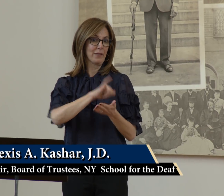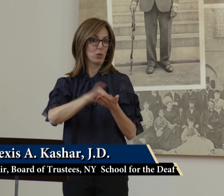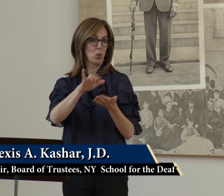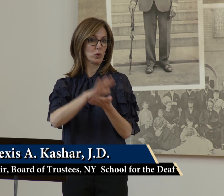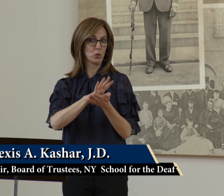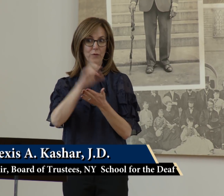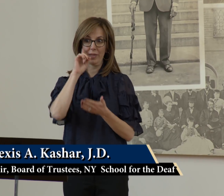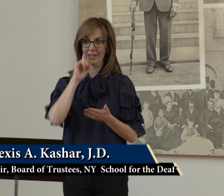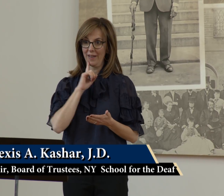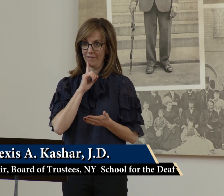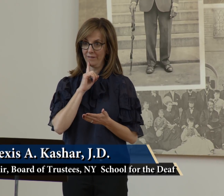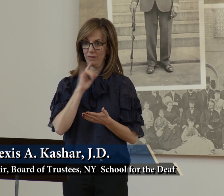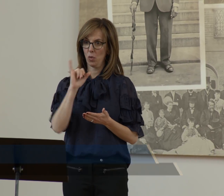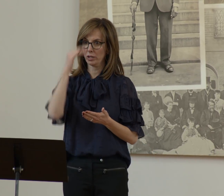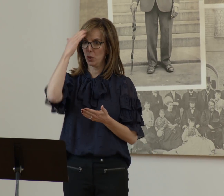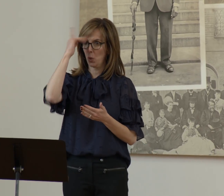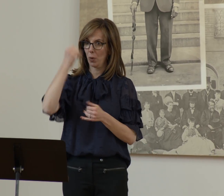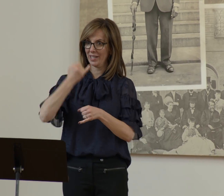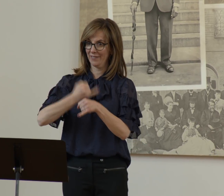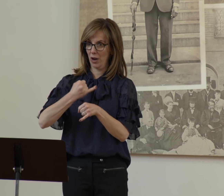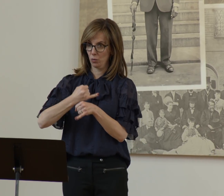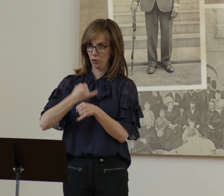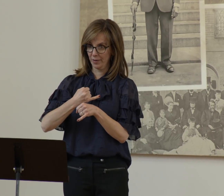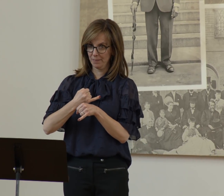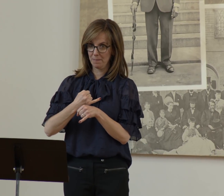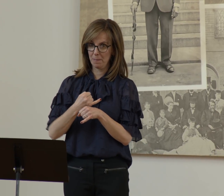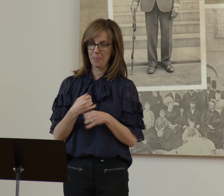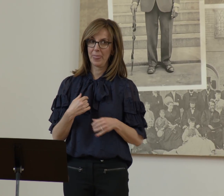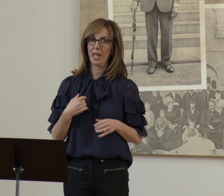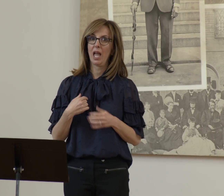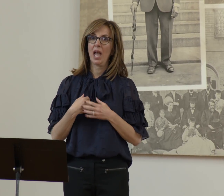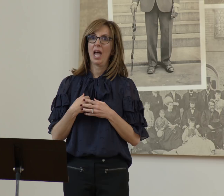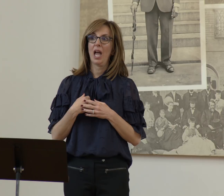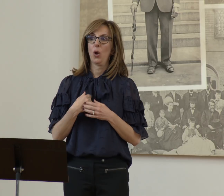I am here on behalf of the New York School for the Deaf, Fanwood.